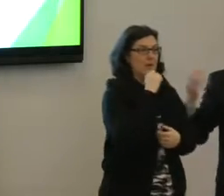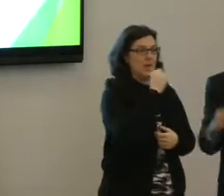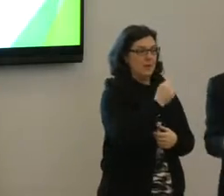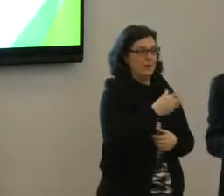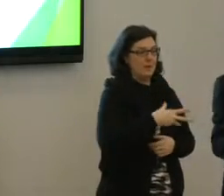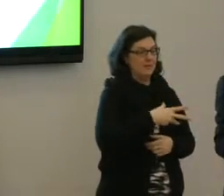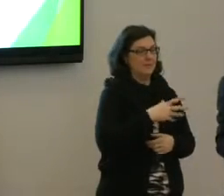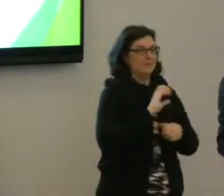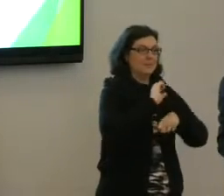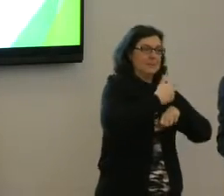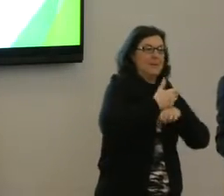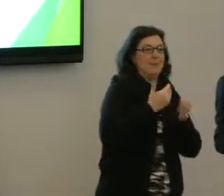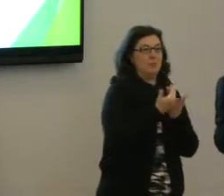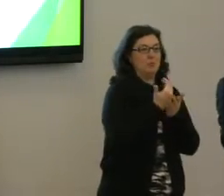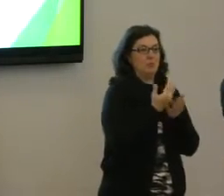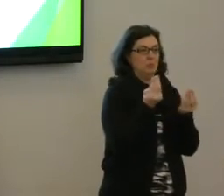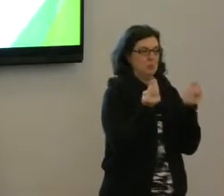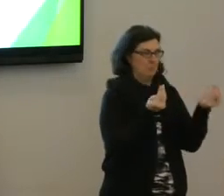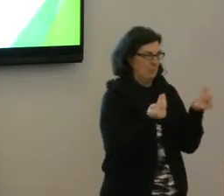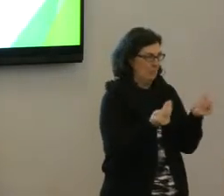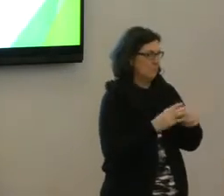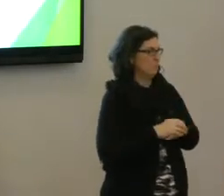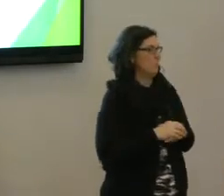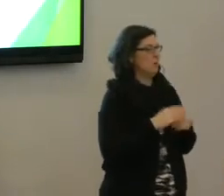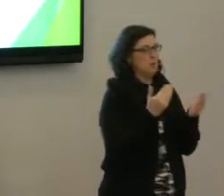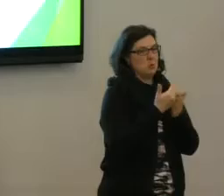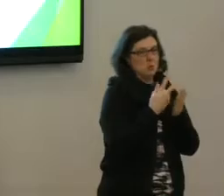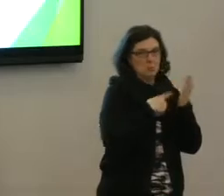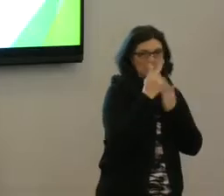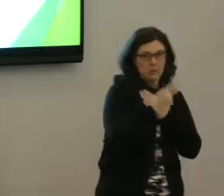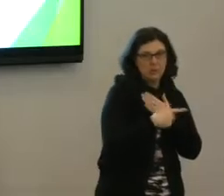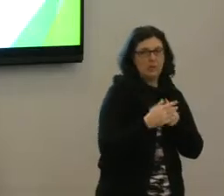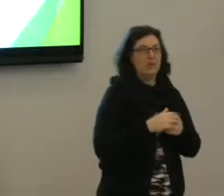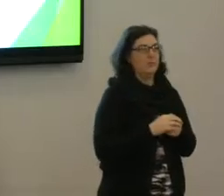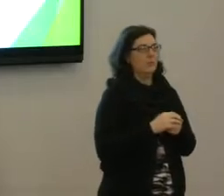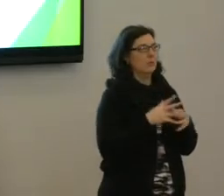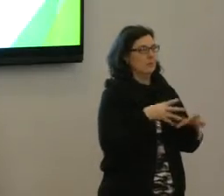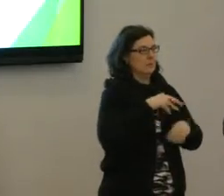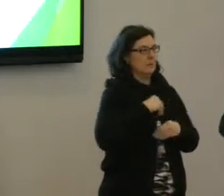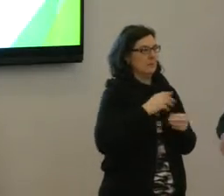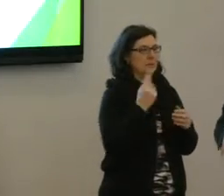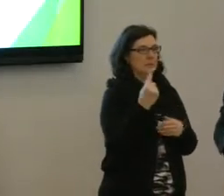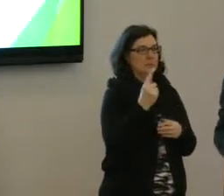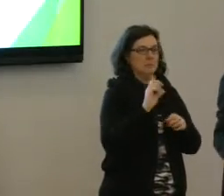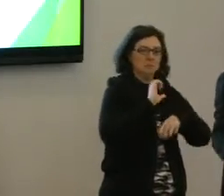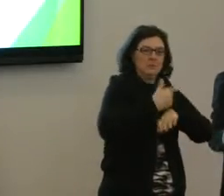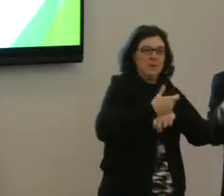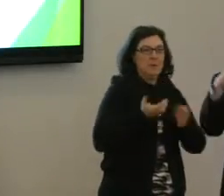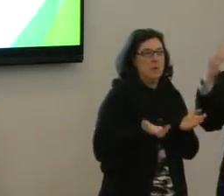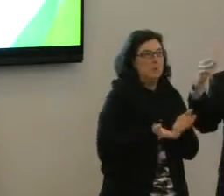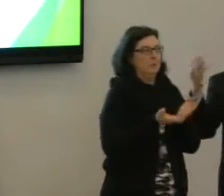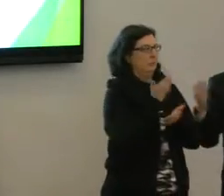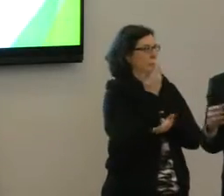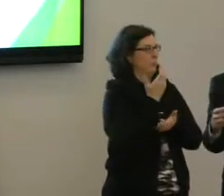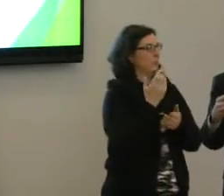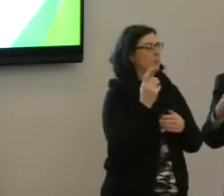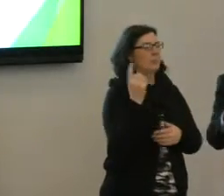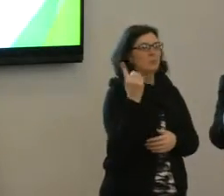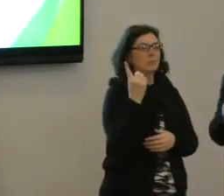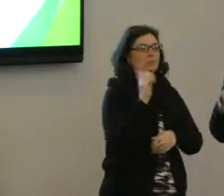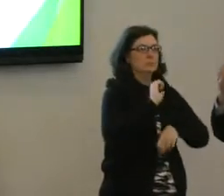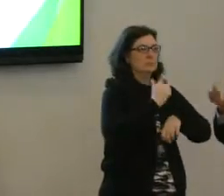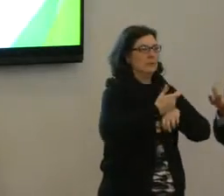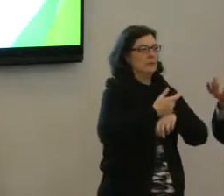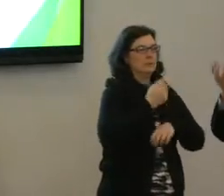special ministries or not a taking on something radically different over here and not a taking on of